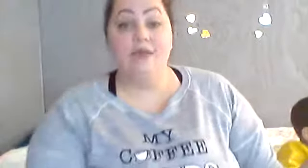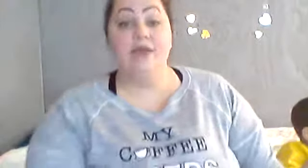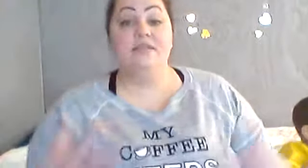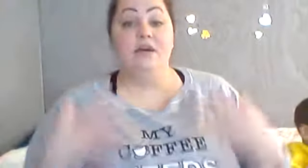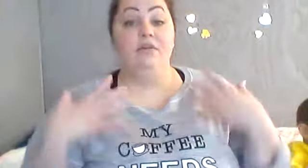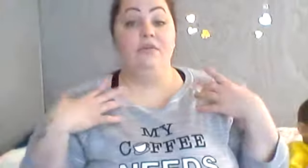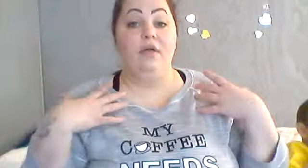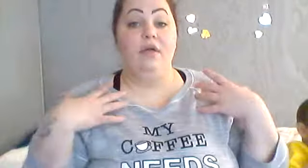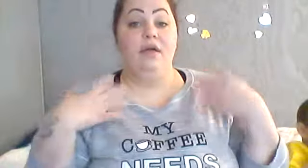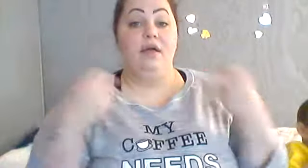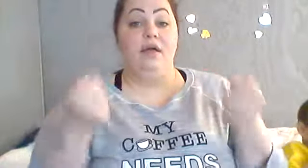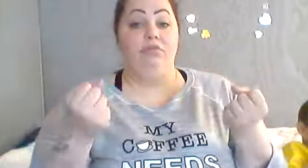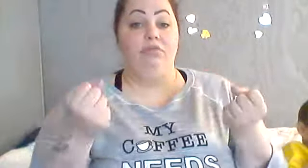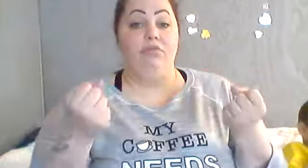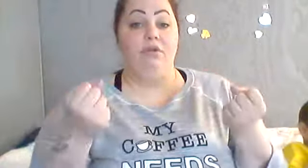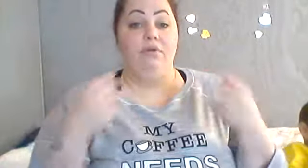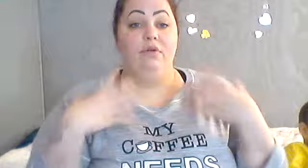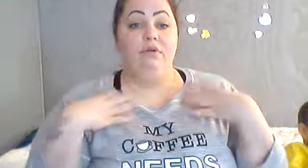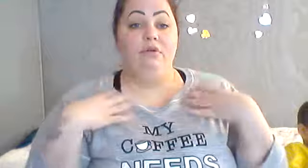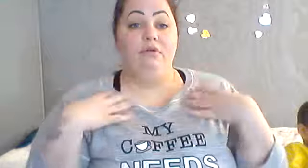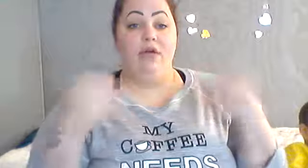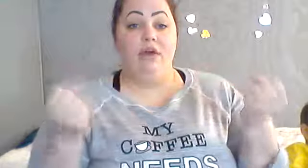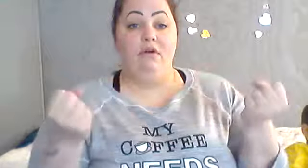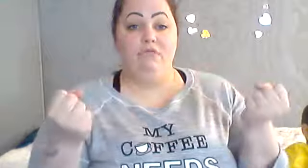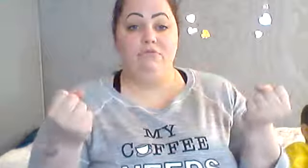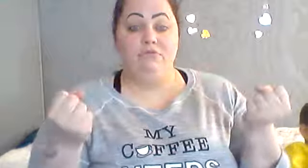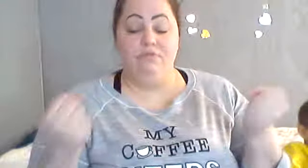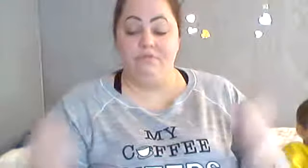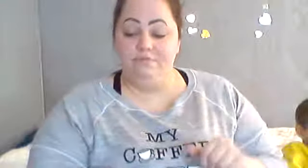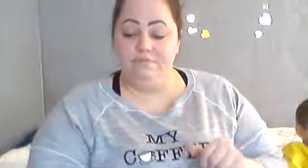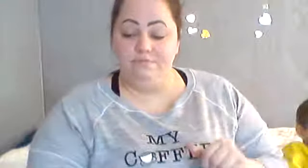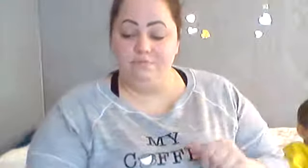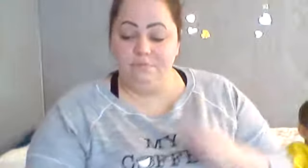Next, health, health, health.